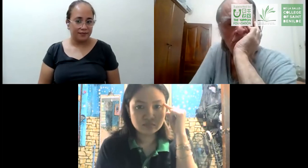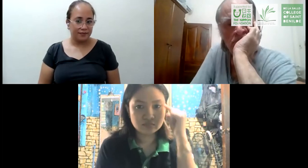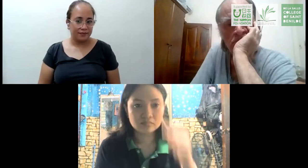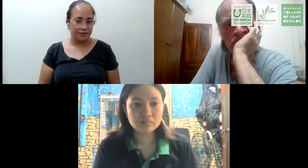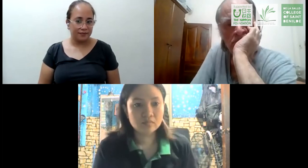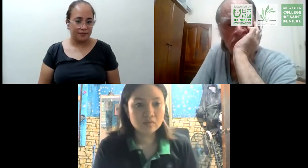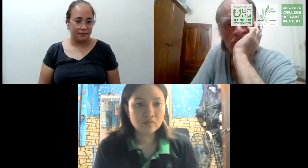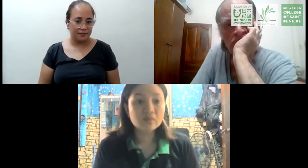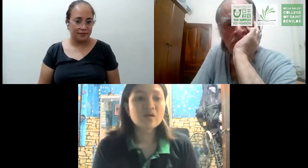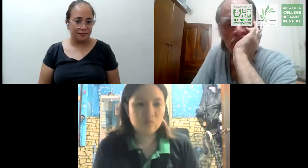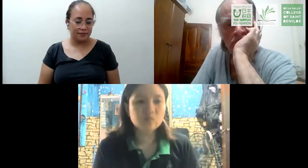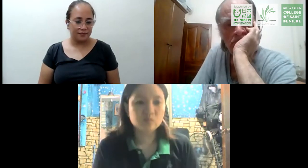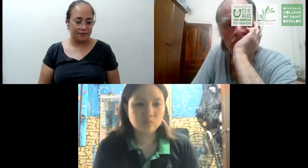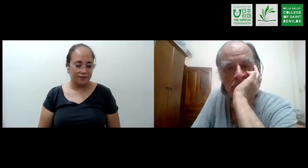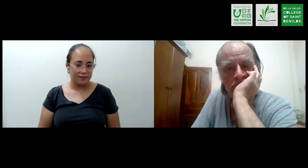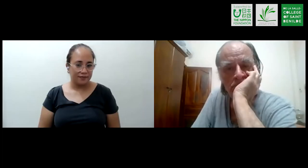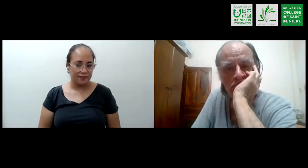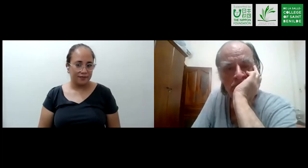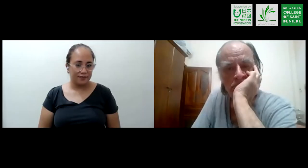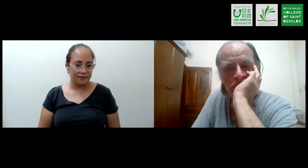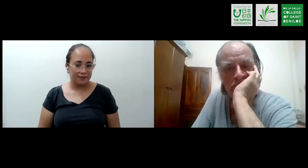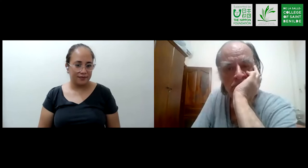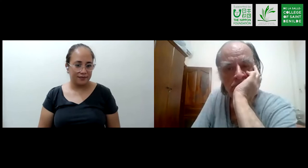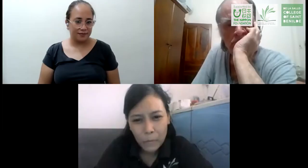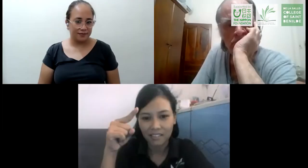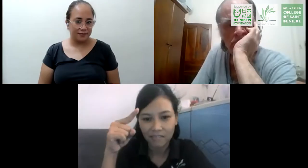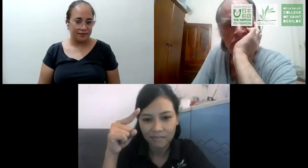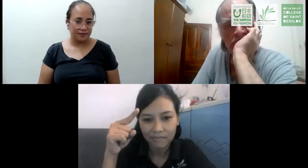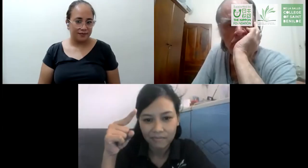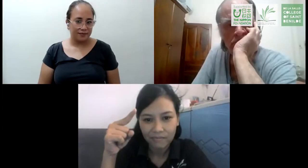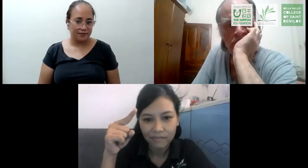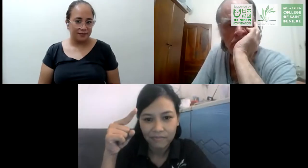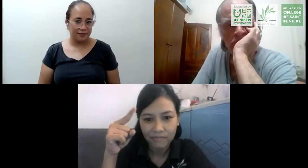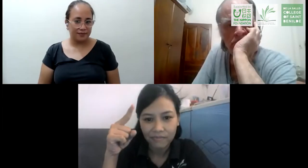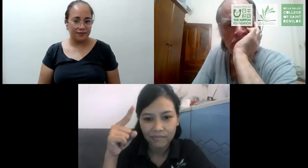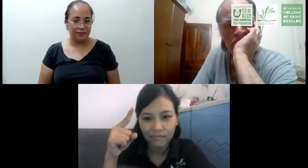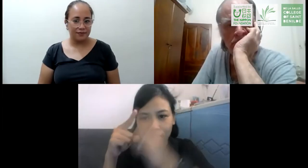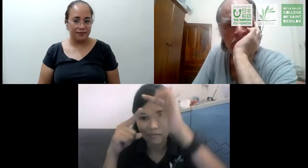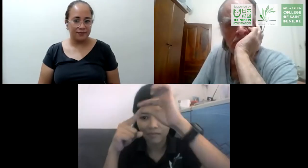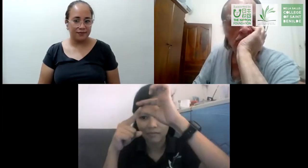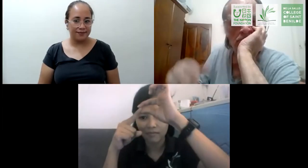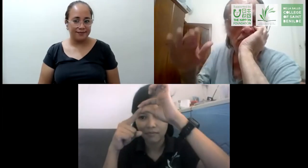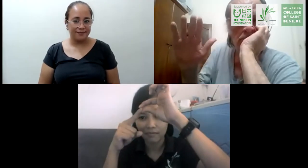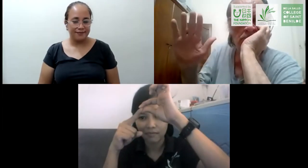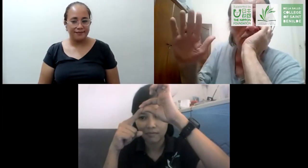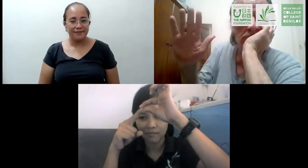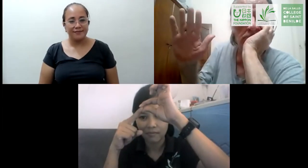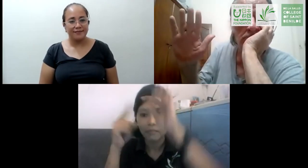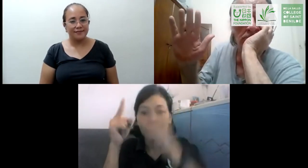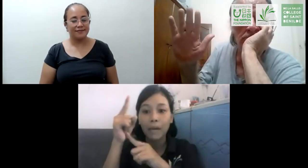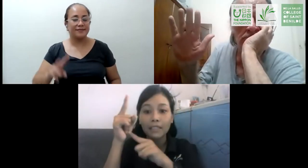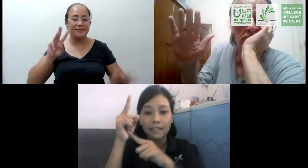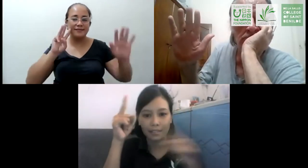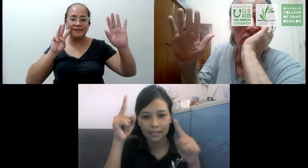So yes, it's bent. So that's the hand shape, which is different from the upward